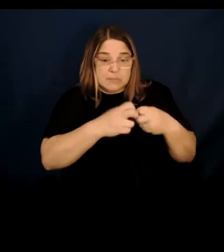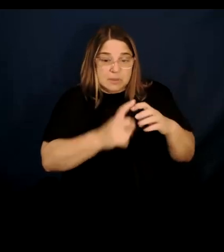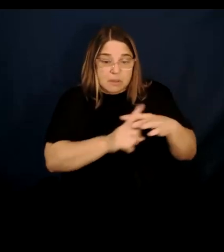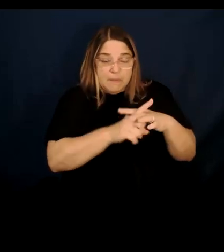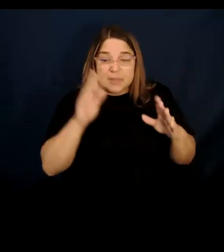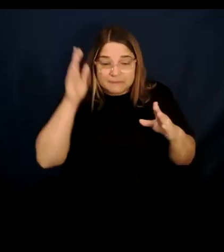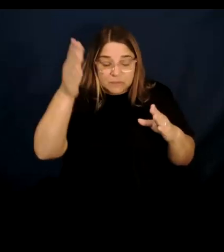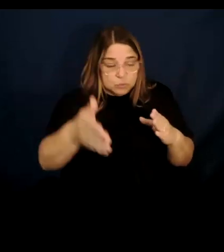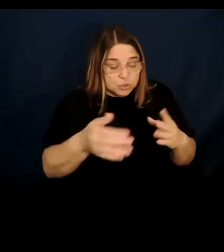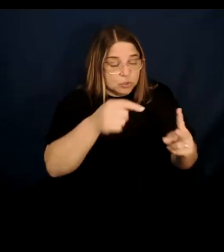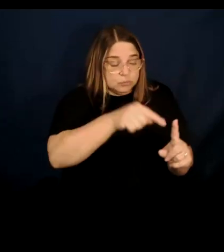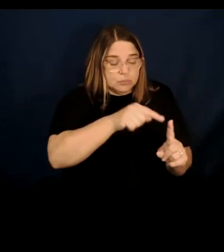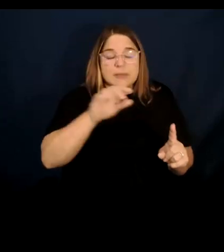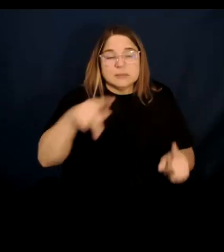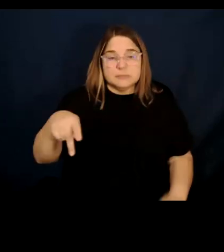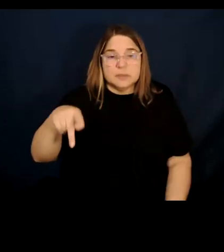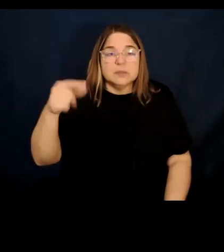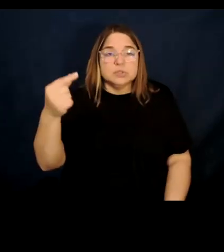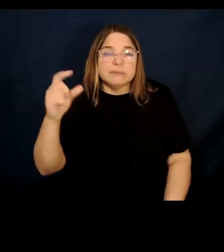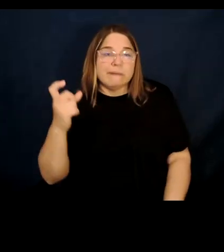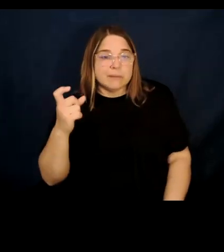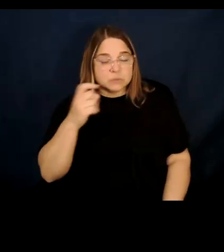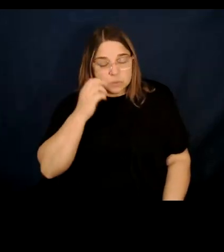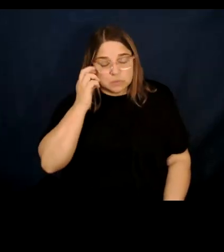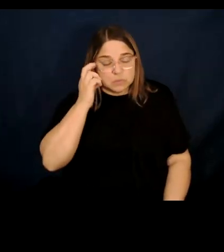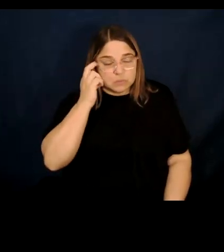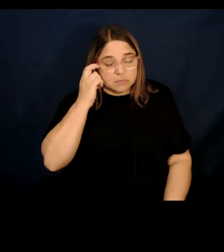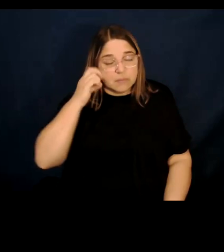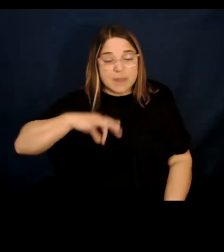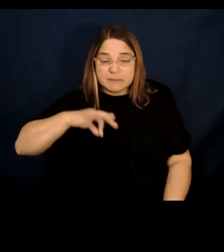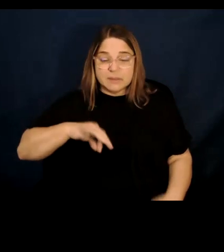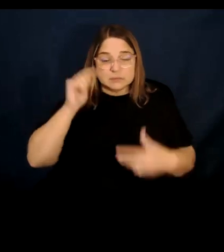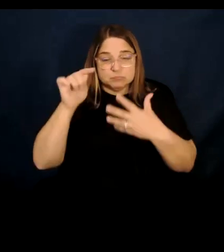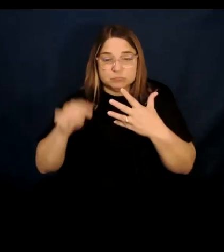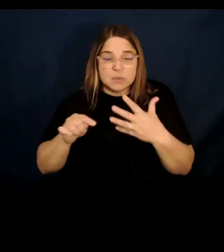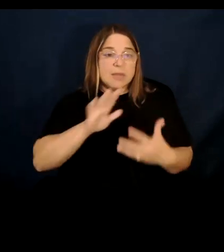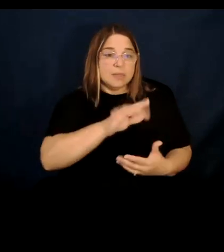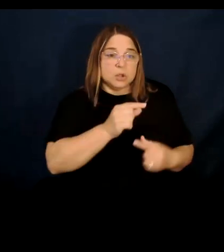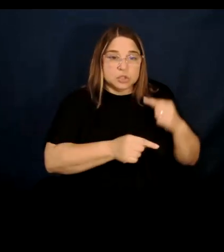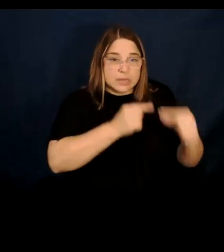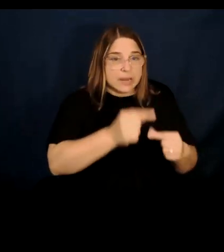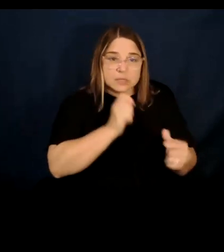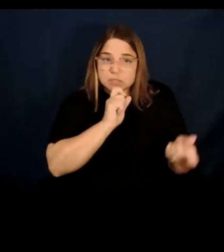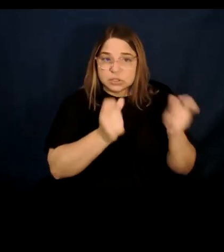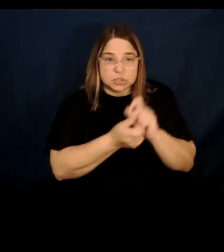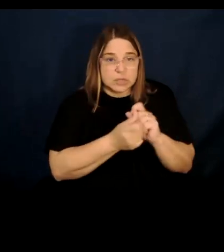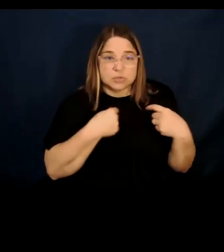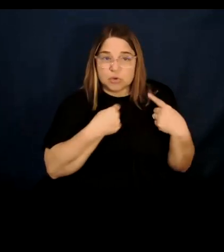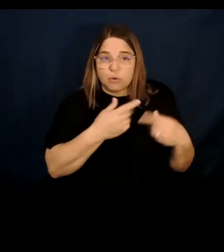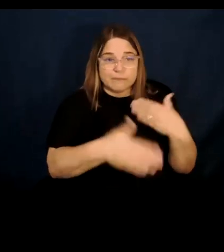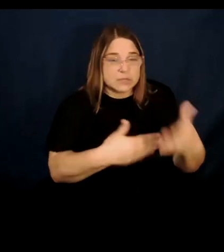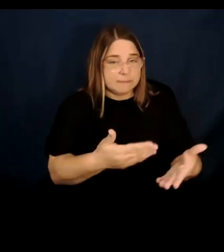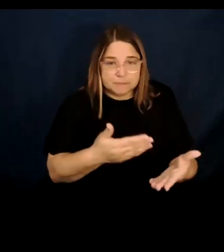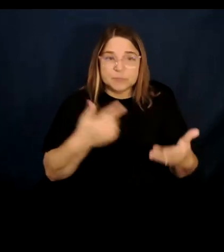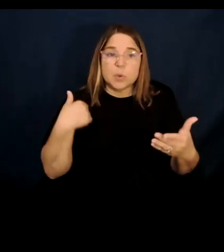is one of the many benefits of PGX. An individual's genetic makeup doesn't change over time. We are who we are